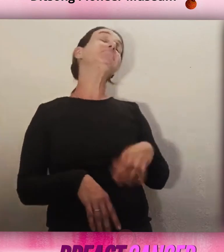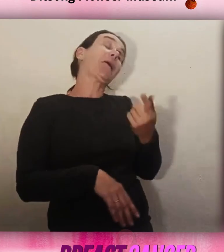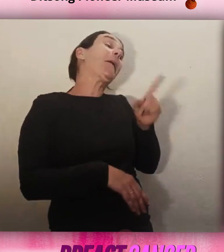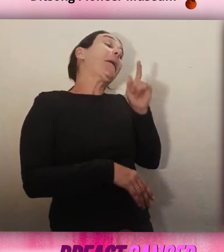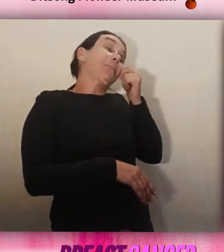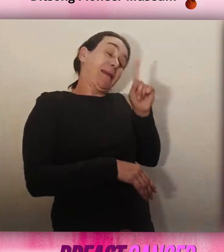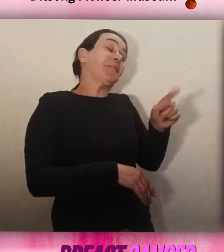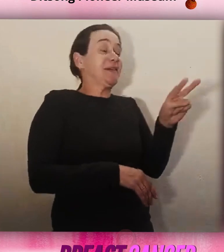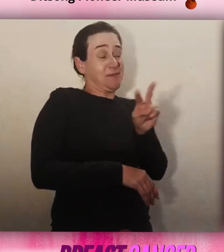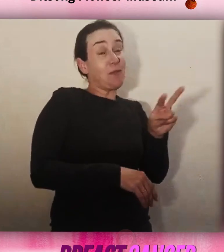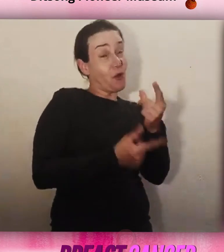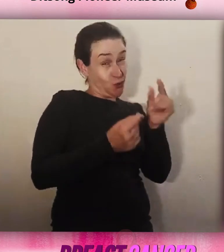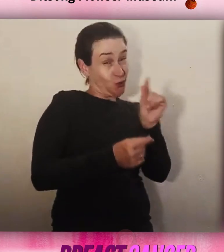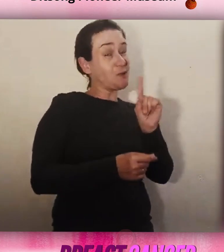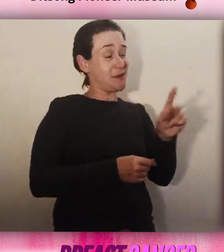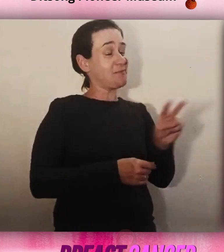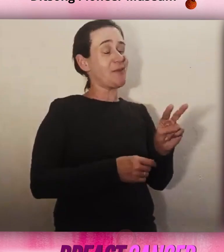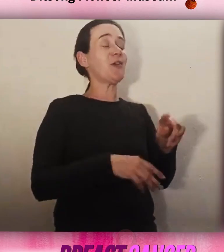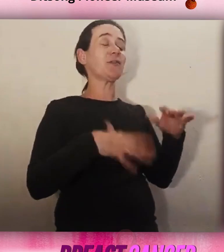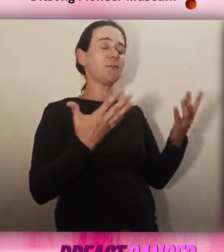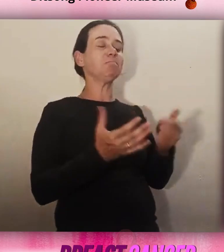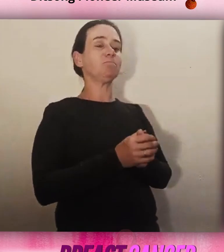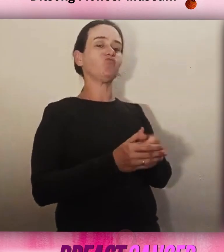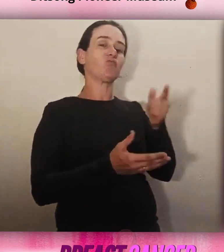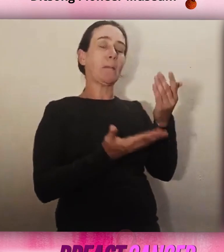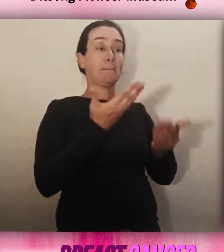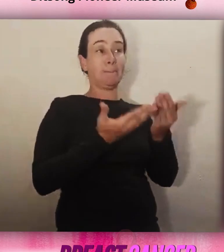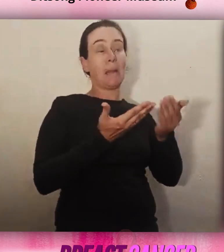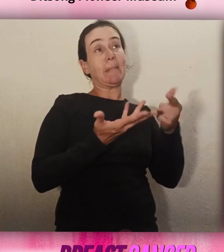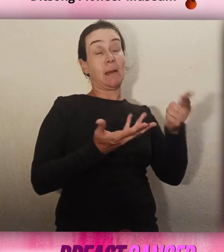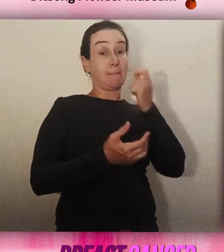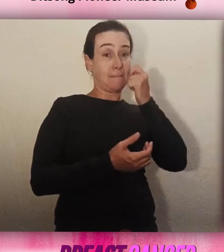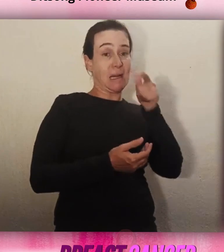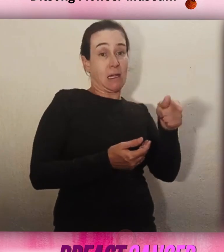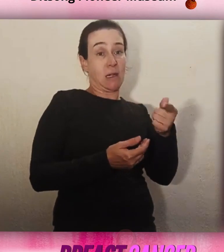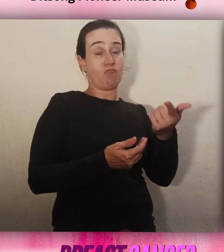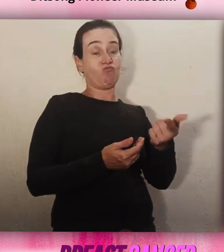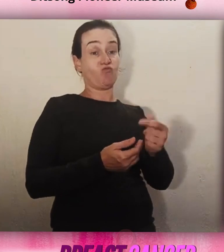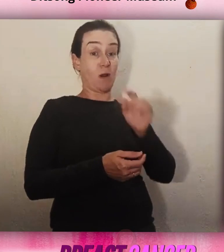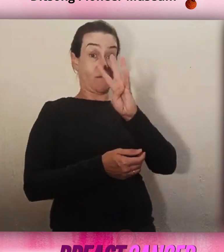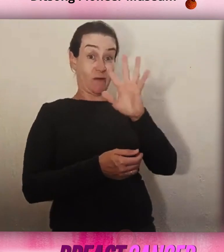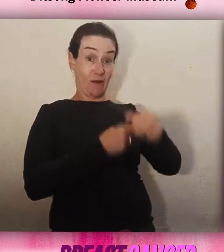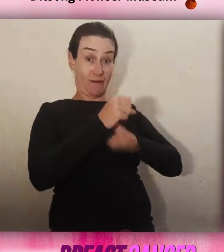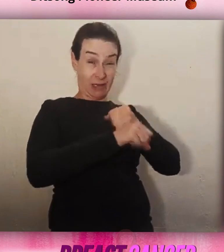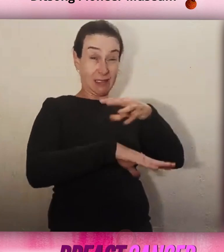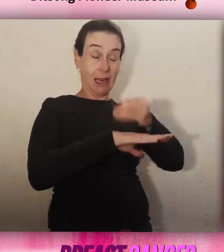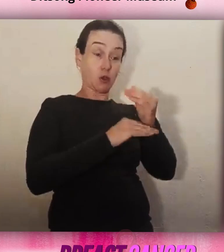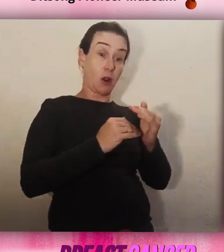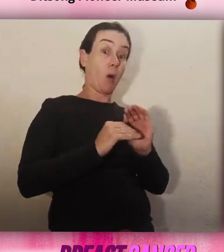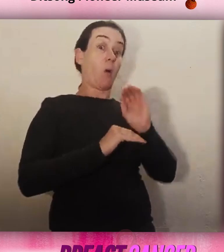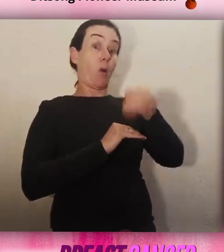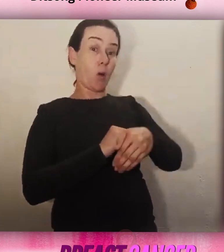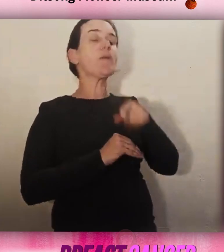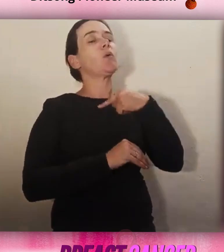they are eventually going to do both of them, but Oh, yes, no, normally I'm funny. for at about a certain age for the guys, those